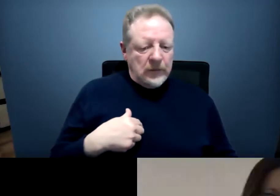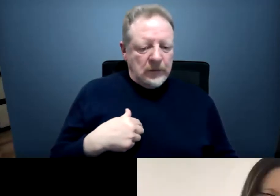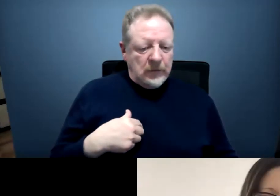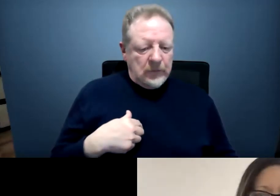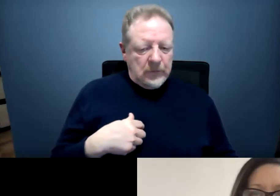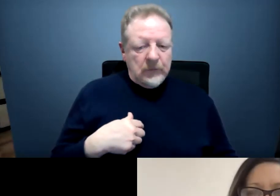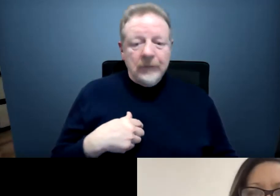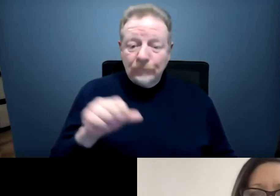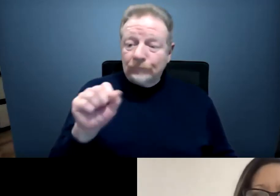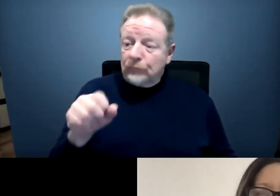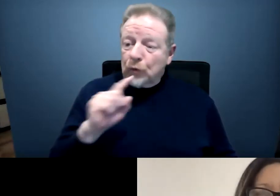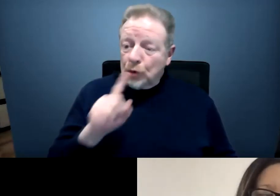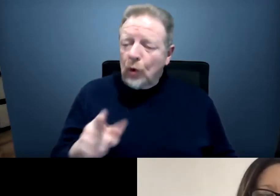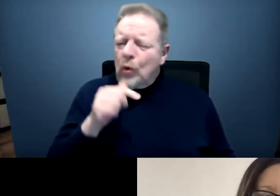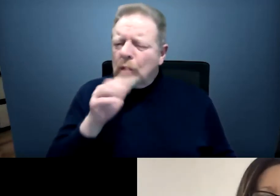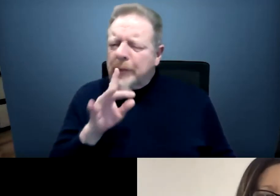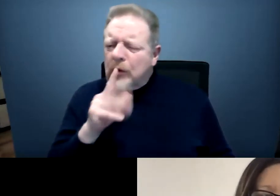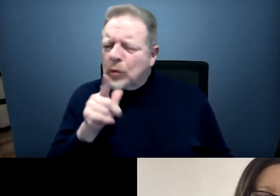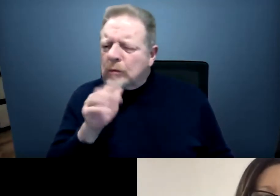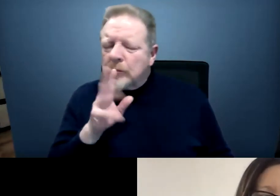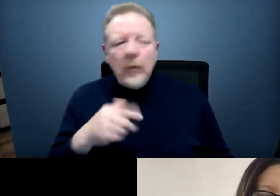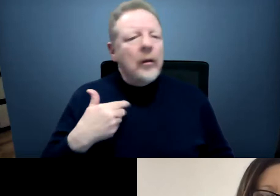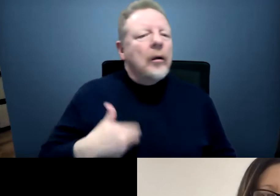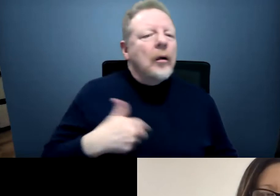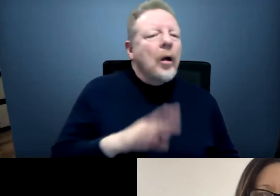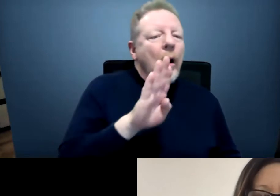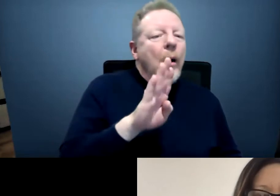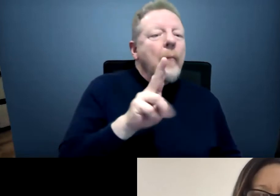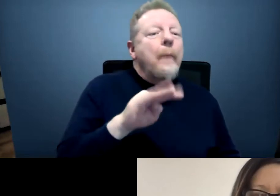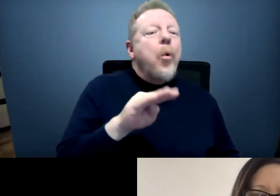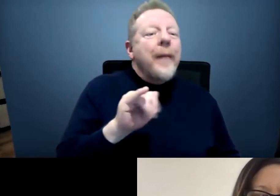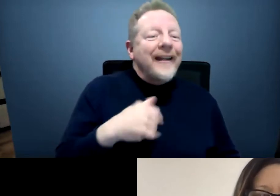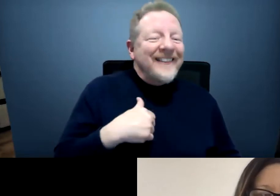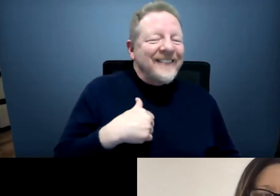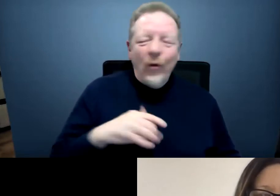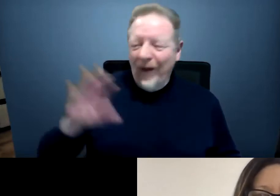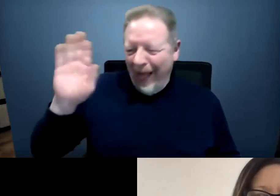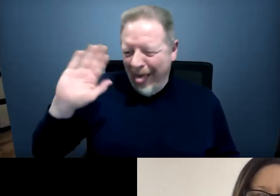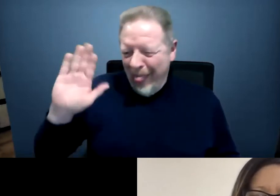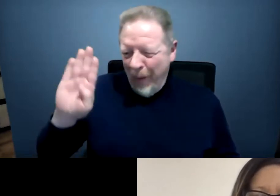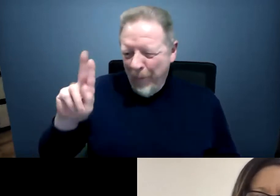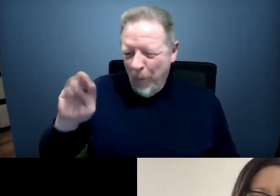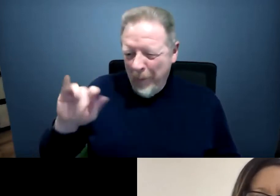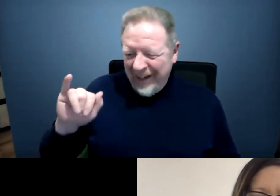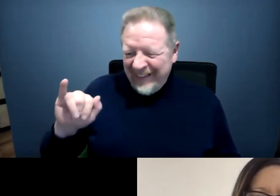Yeah, sure. May I ask who's speaking? This is Bumi. Oh, hi, Bumi. How are you? Yeah. Sure, go ahead.